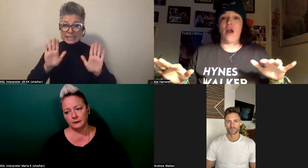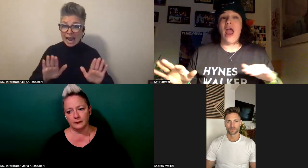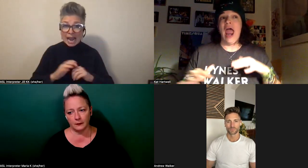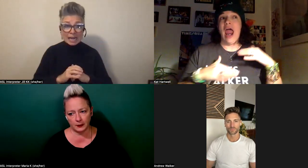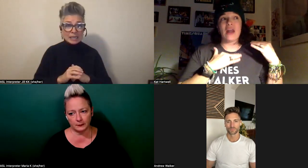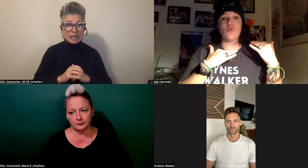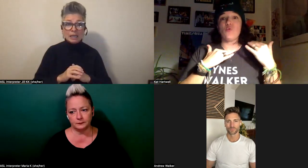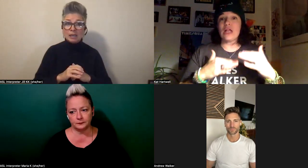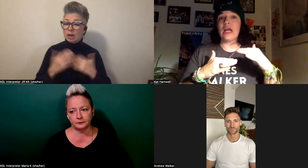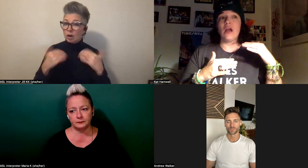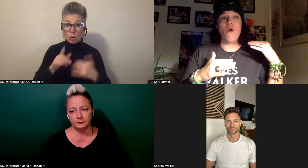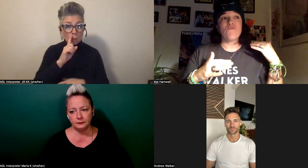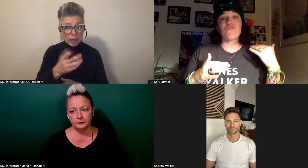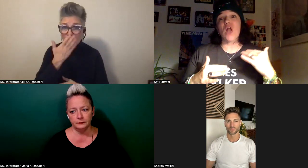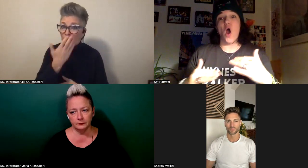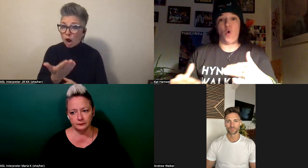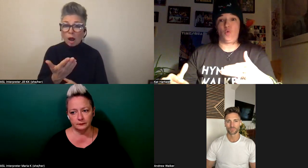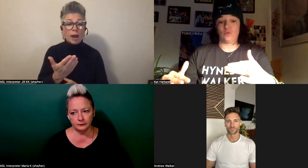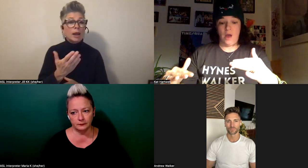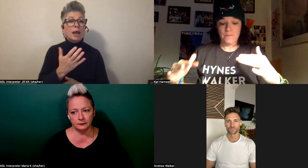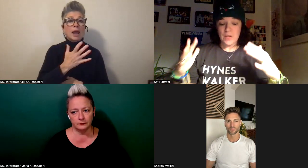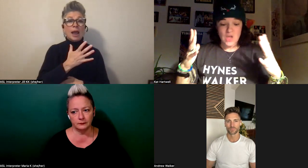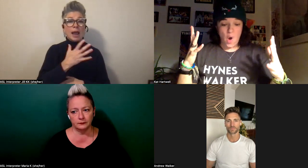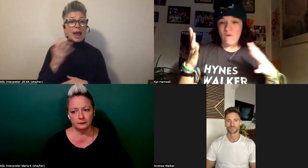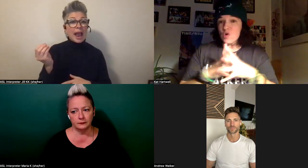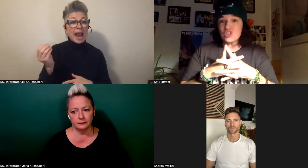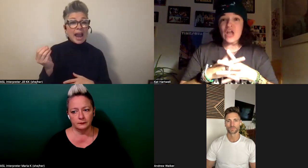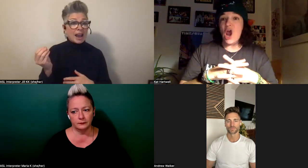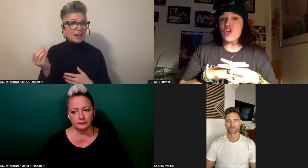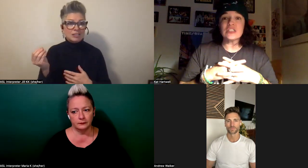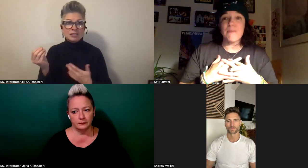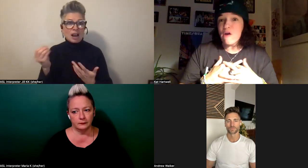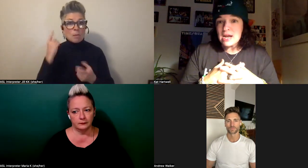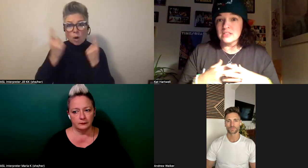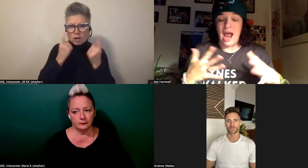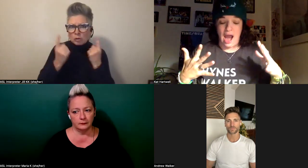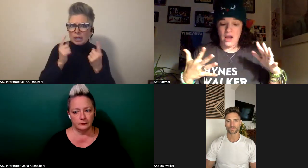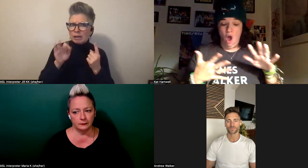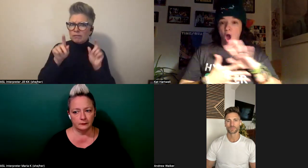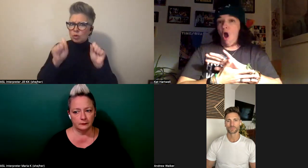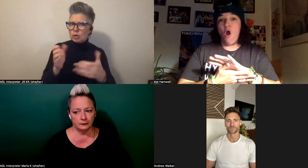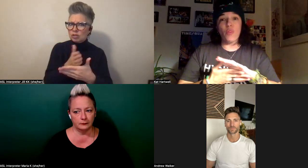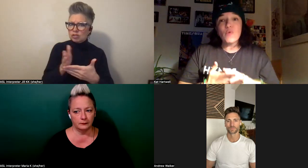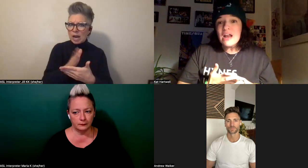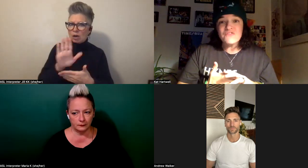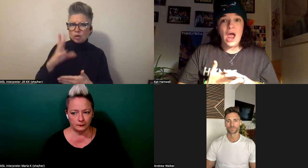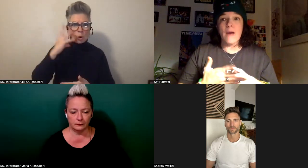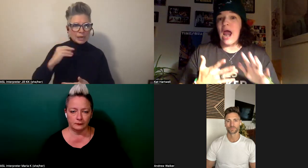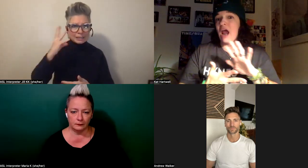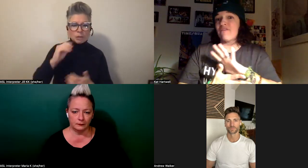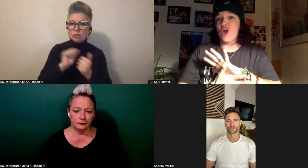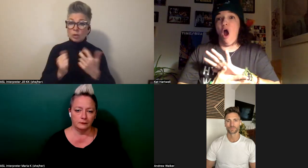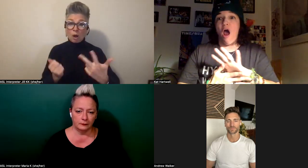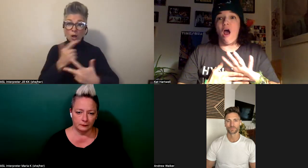really good, and it really belonged. So you could share the experience on all three of